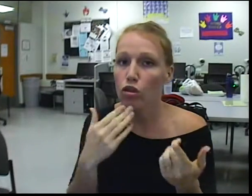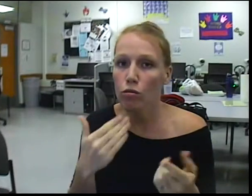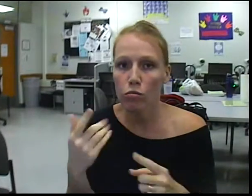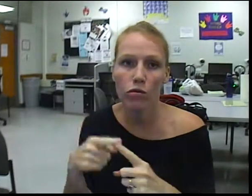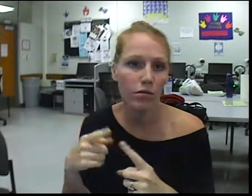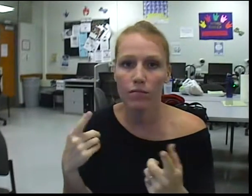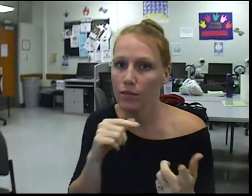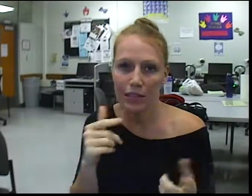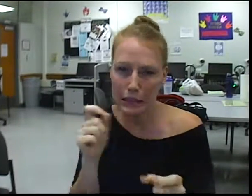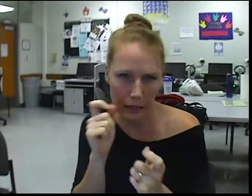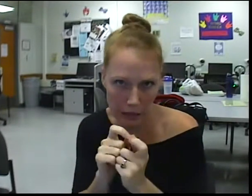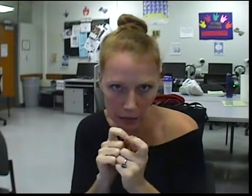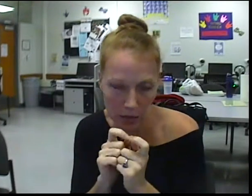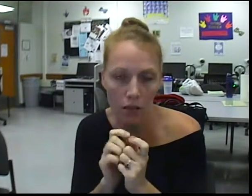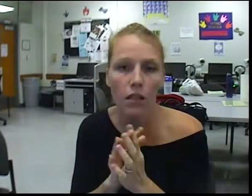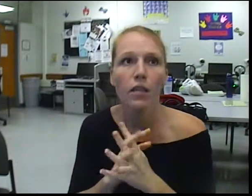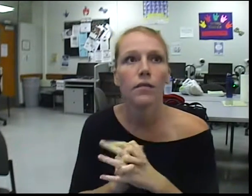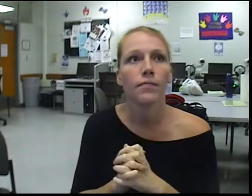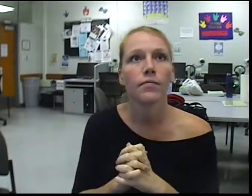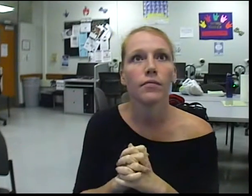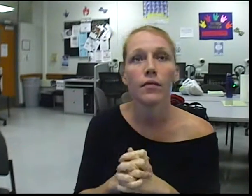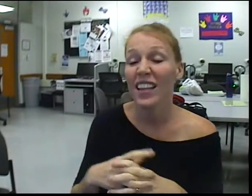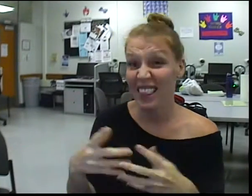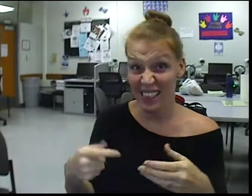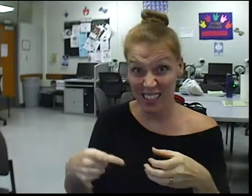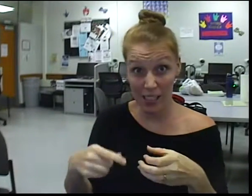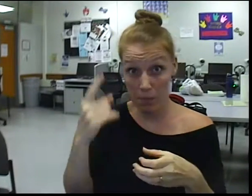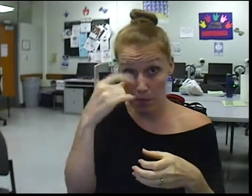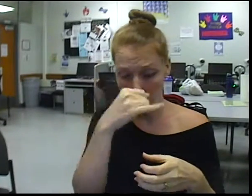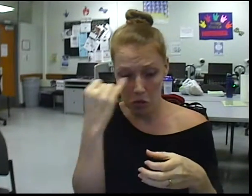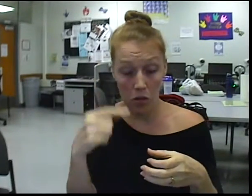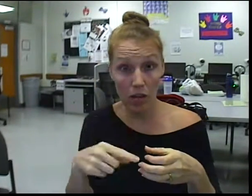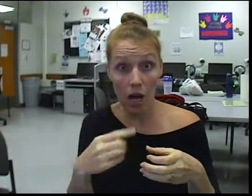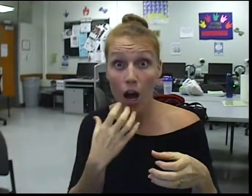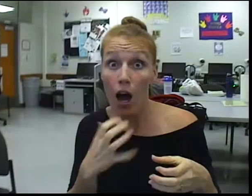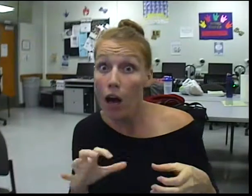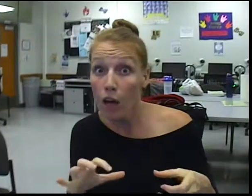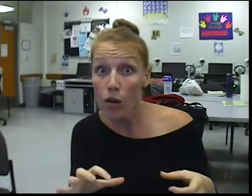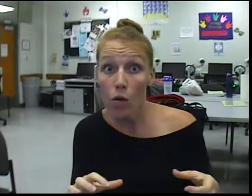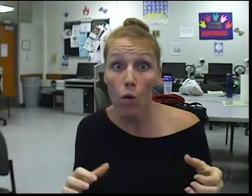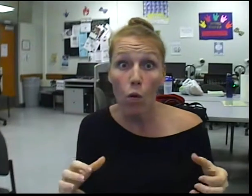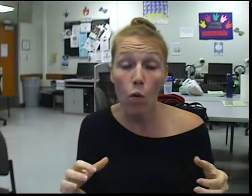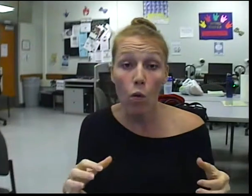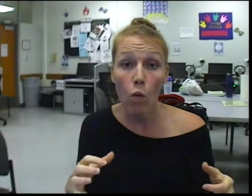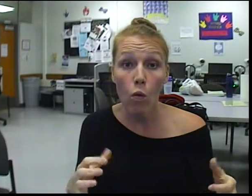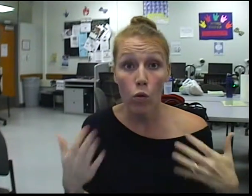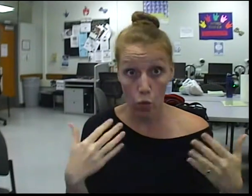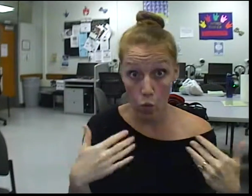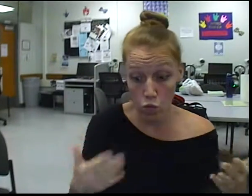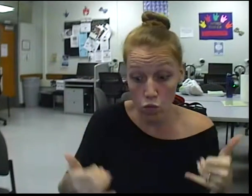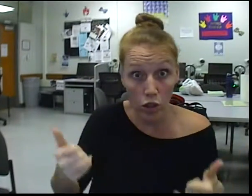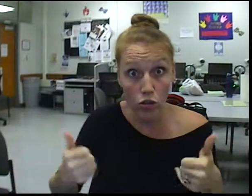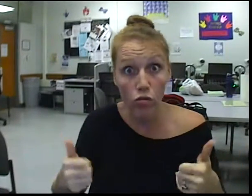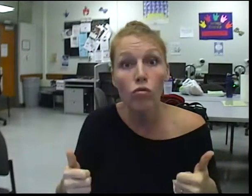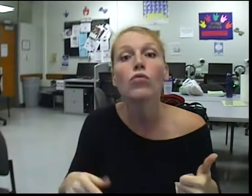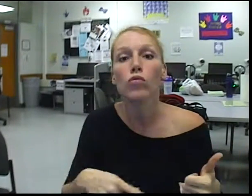test is it warm or cold? It's cold. When you take, for example, condensation in